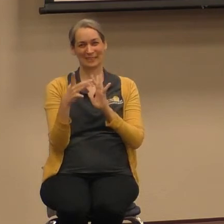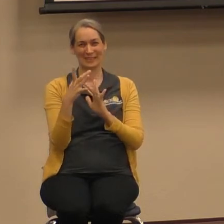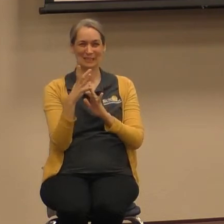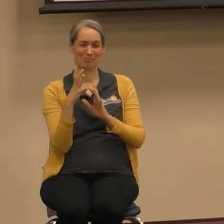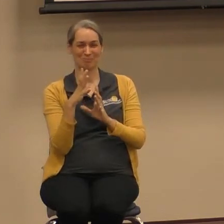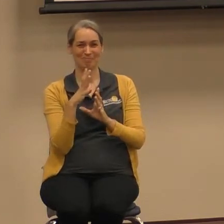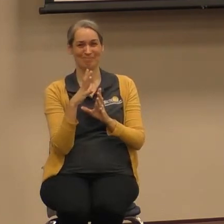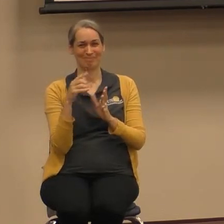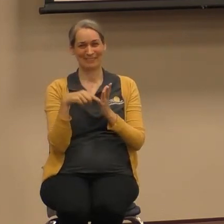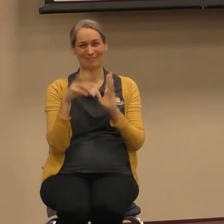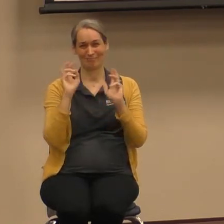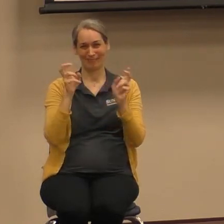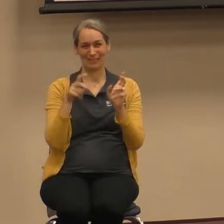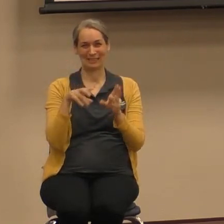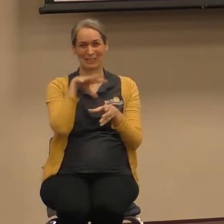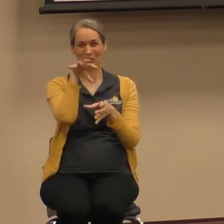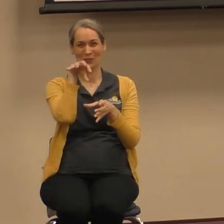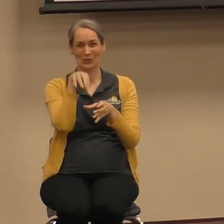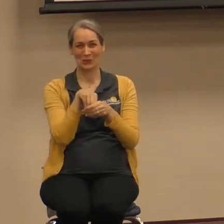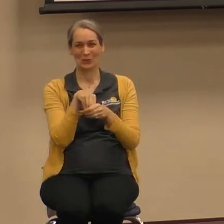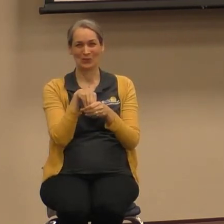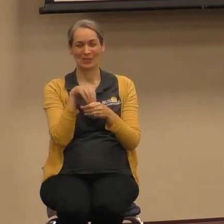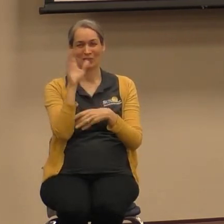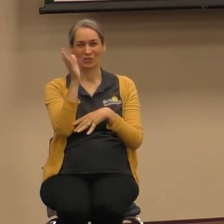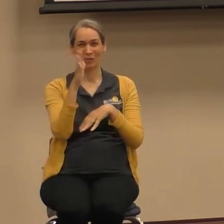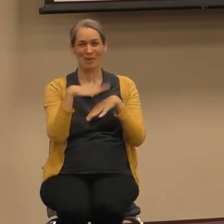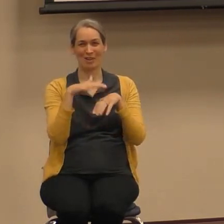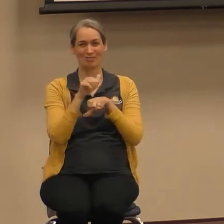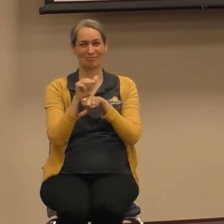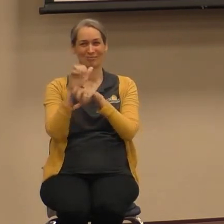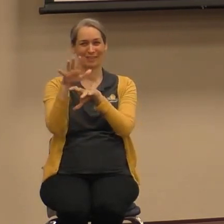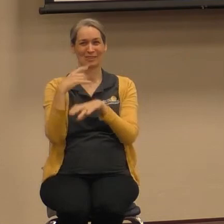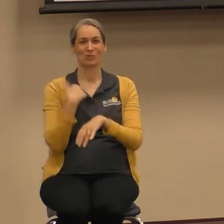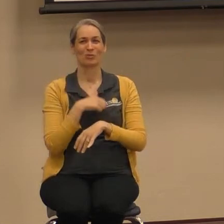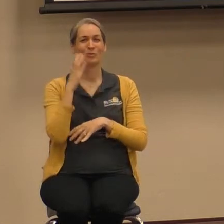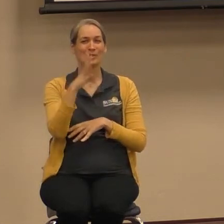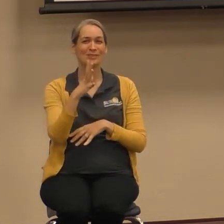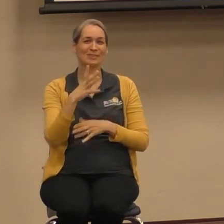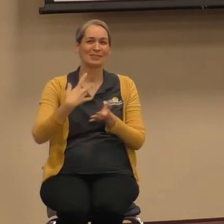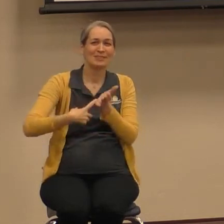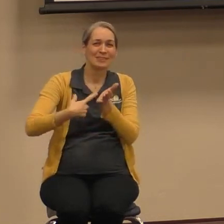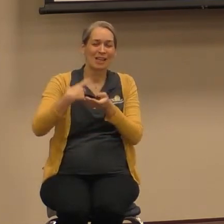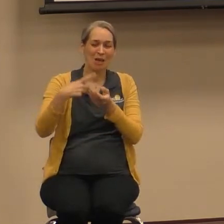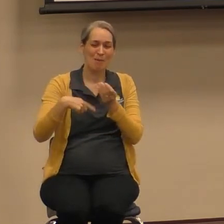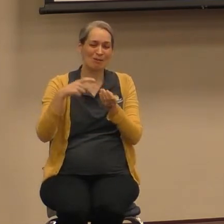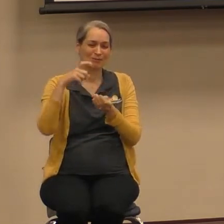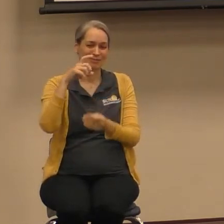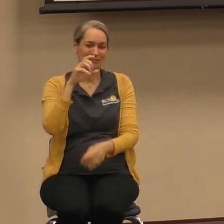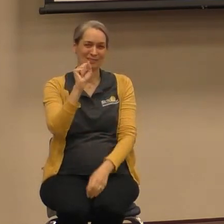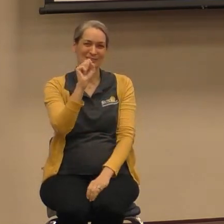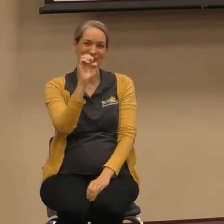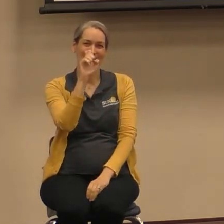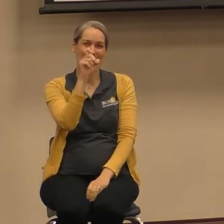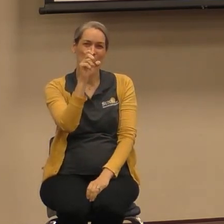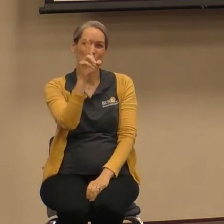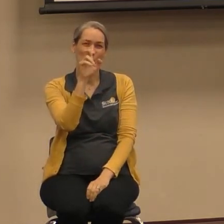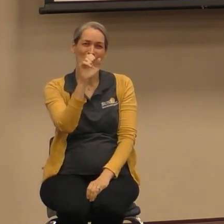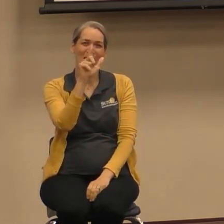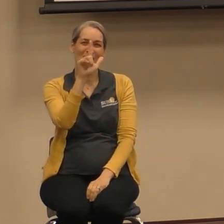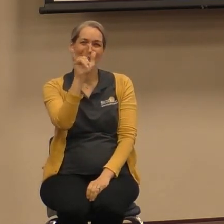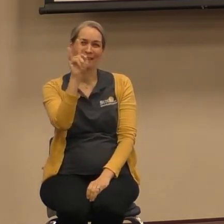Mountain. Talking about sexuality and how it's a heart issue, how it's a life